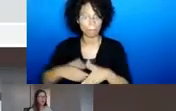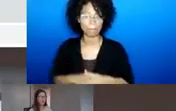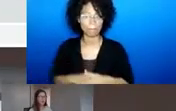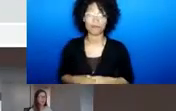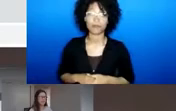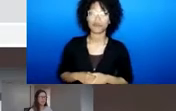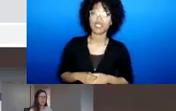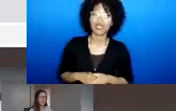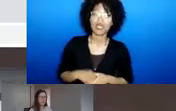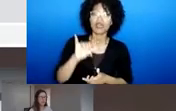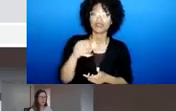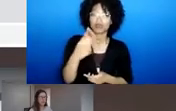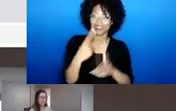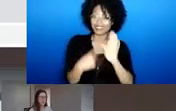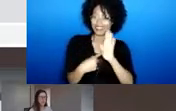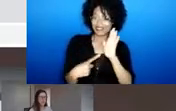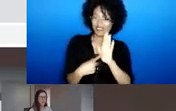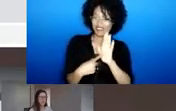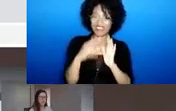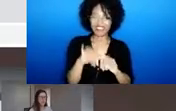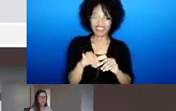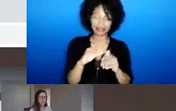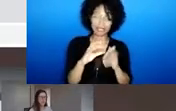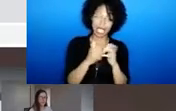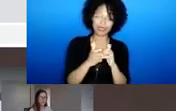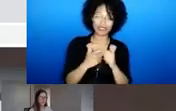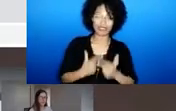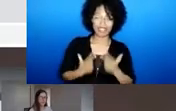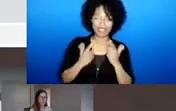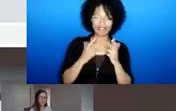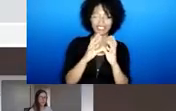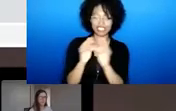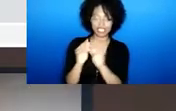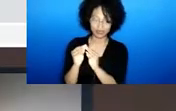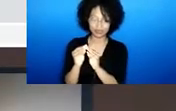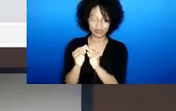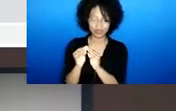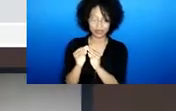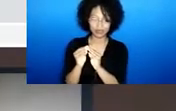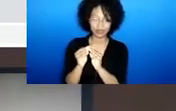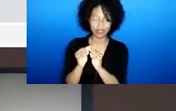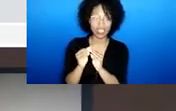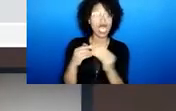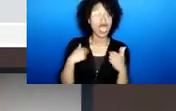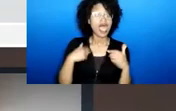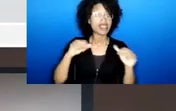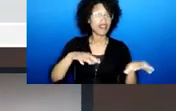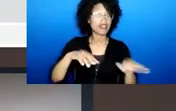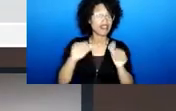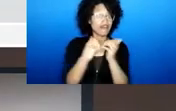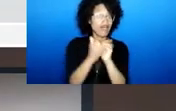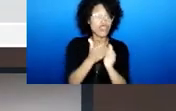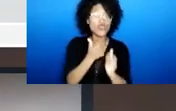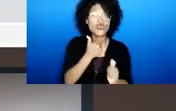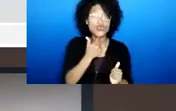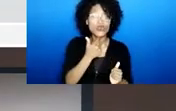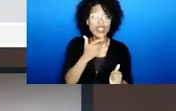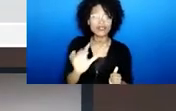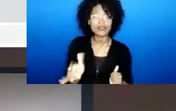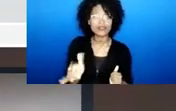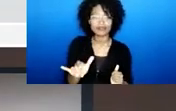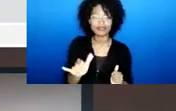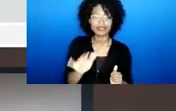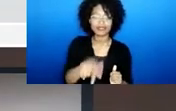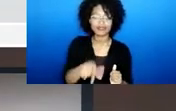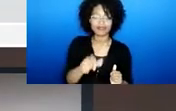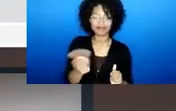example of one format of the live sessions. And I'm now going to leave this session by clicking the red icon in the bottom